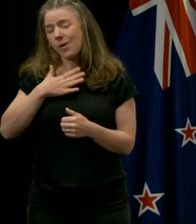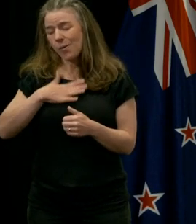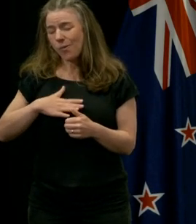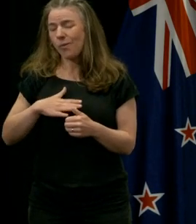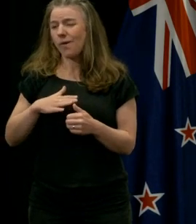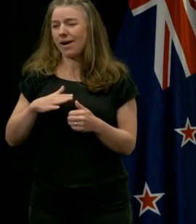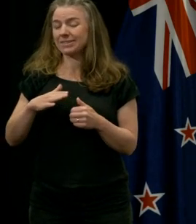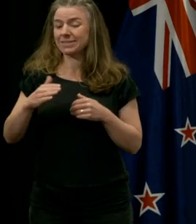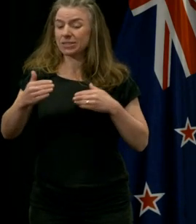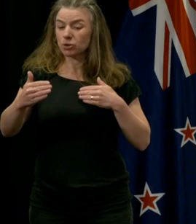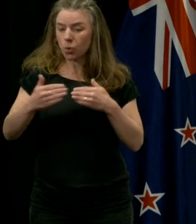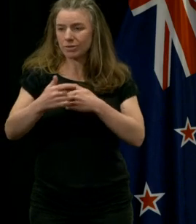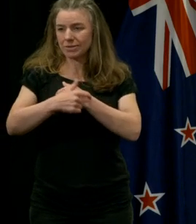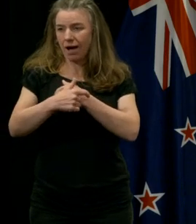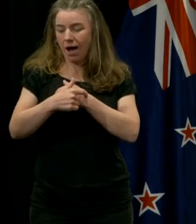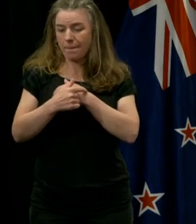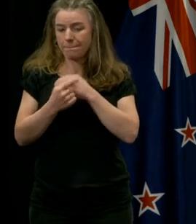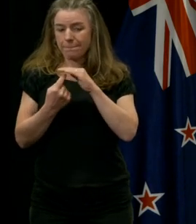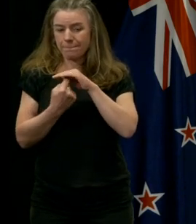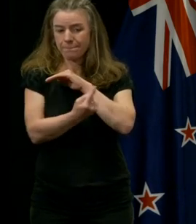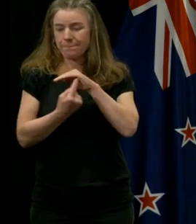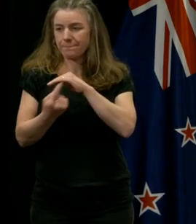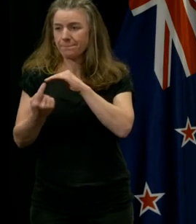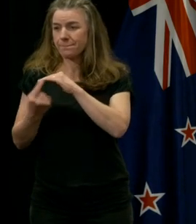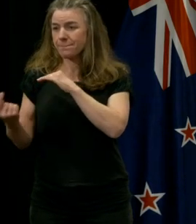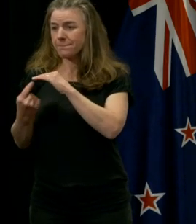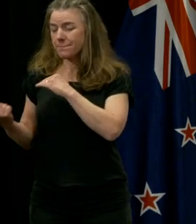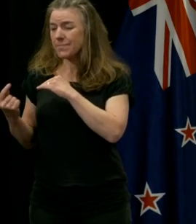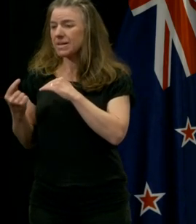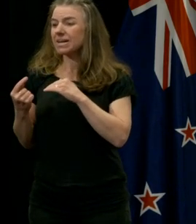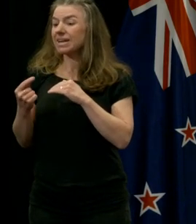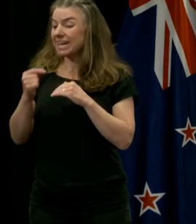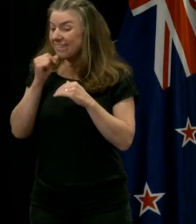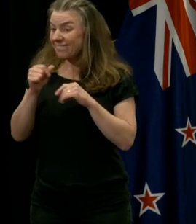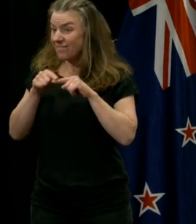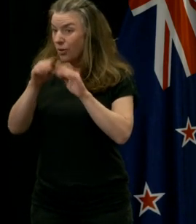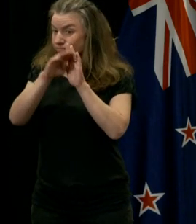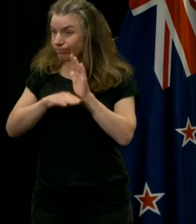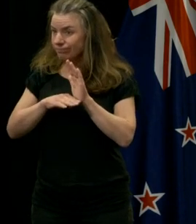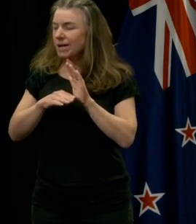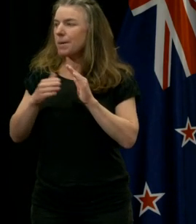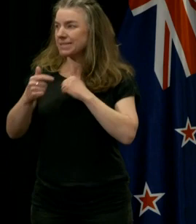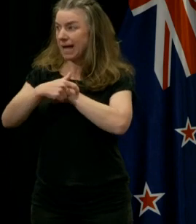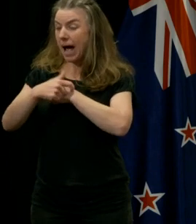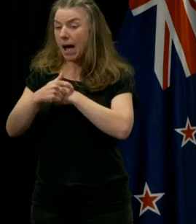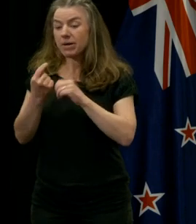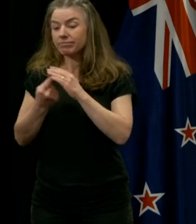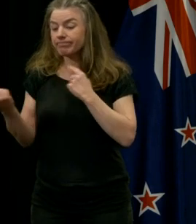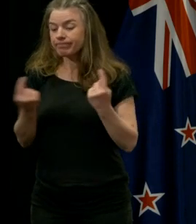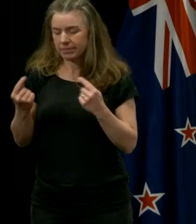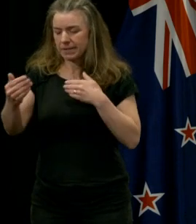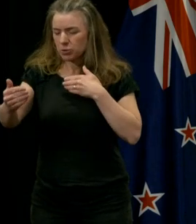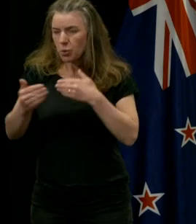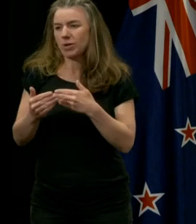as short as possible. If we're successful, the shorter this period of self-isolation for all of us will be.